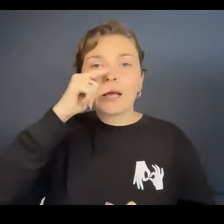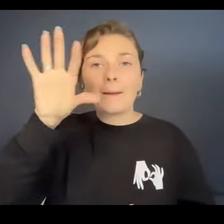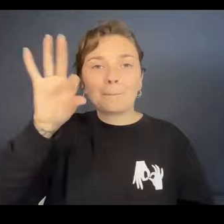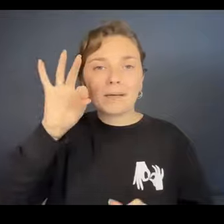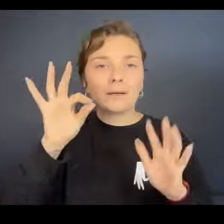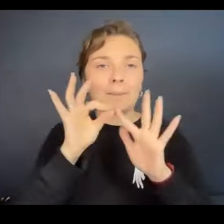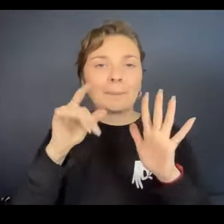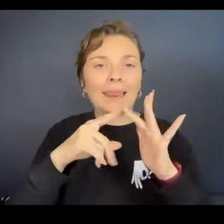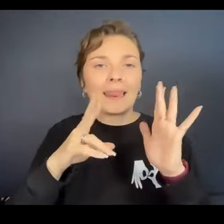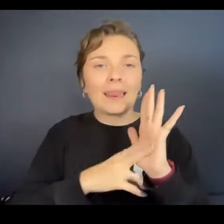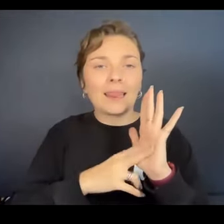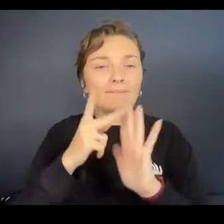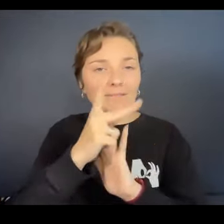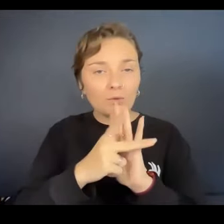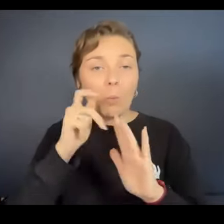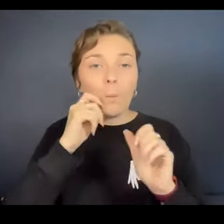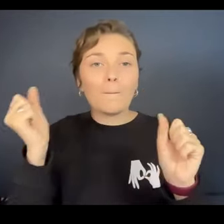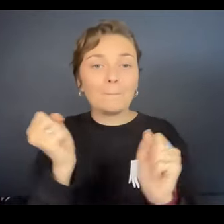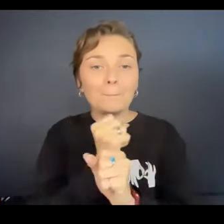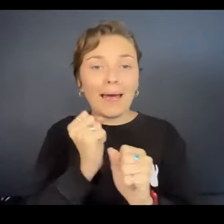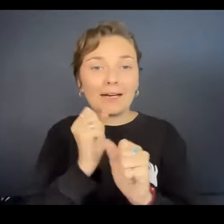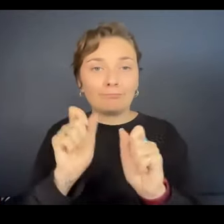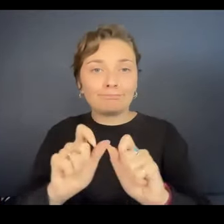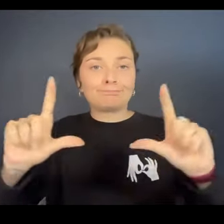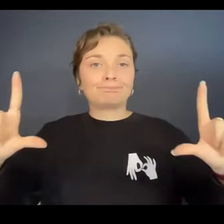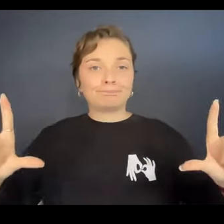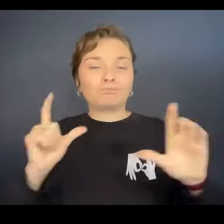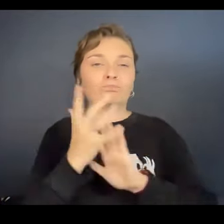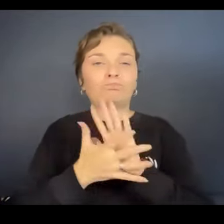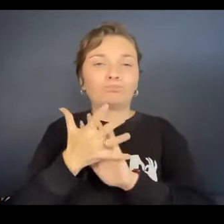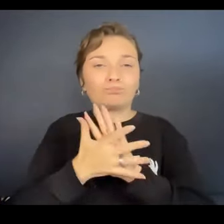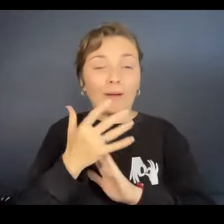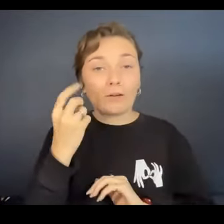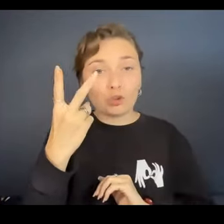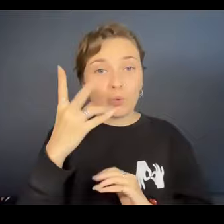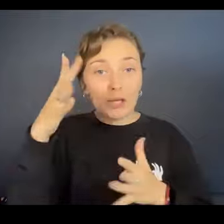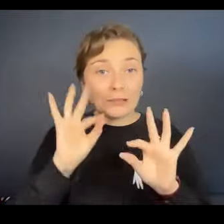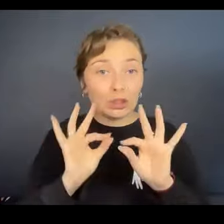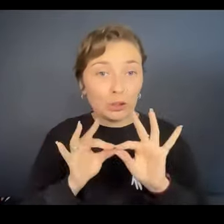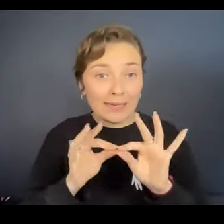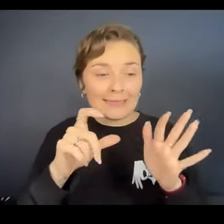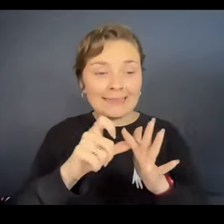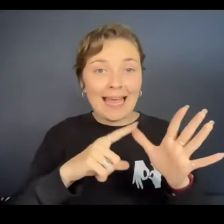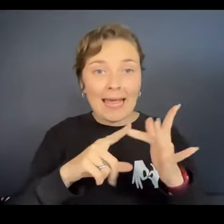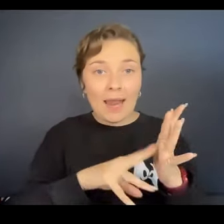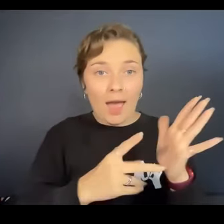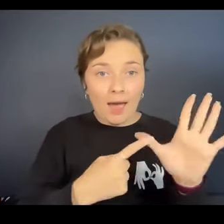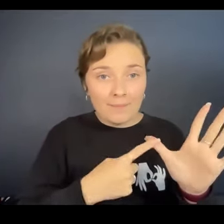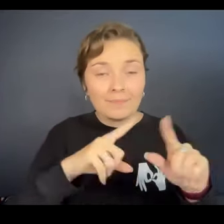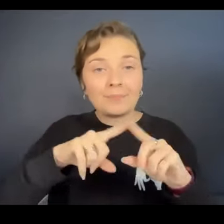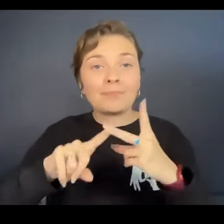pin video. This will make the presenter screen larger. There are two Auslan interpreters today, Dana and Georgia.